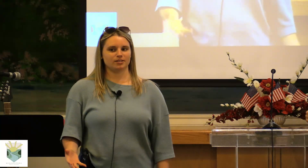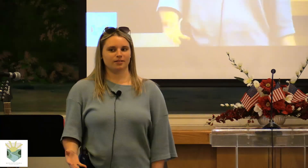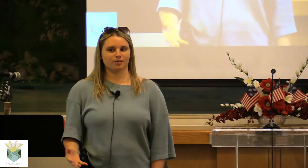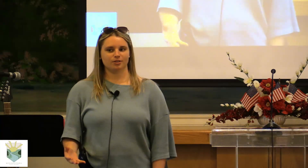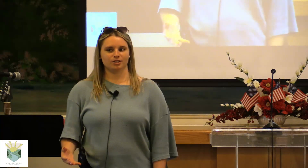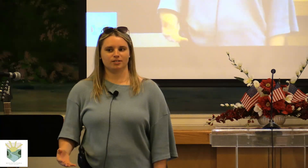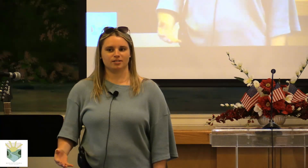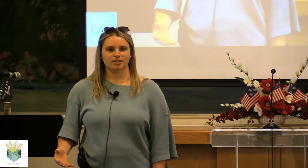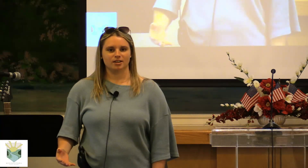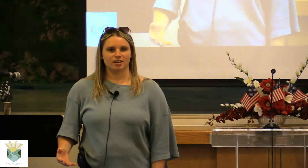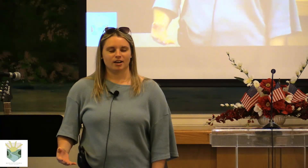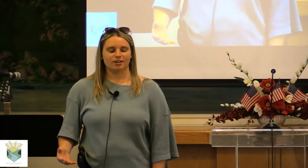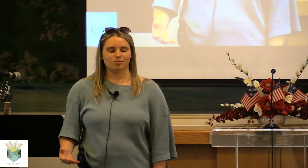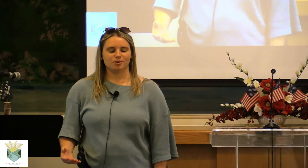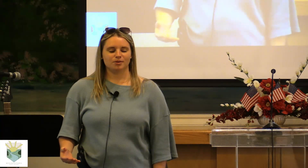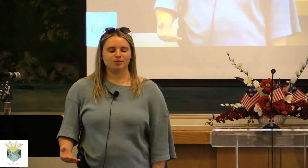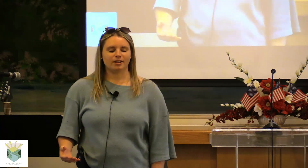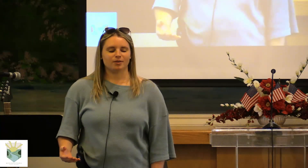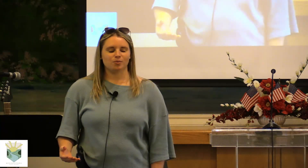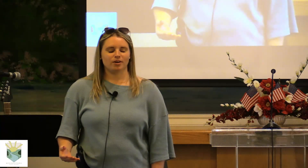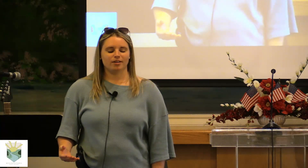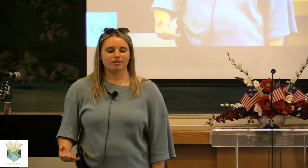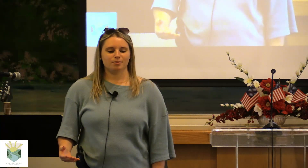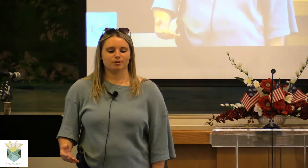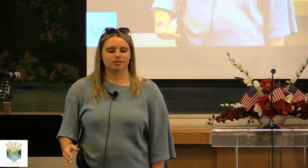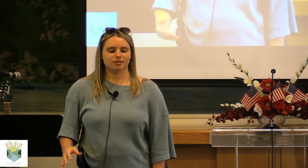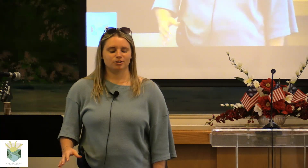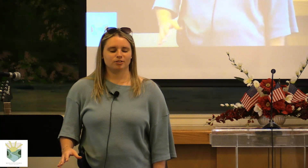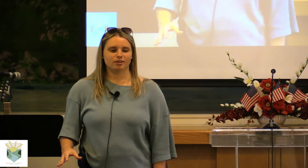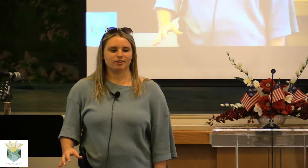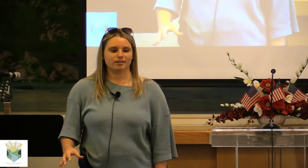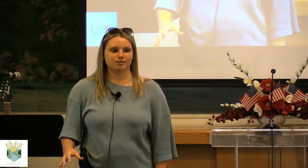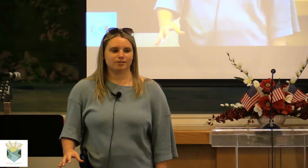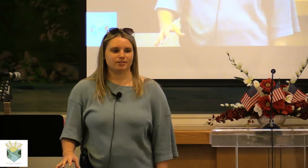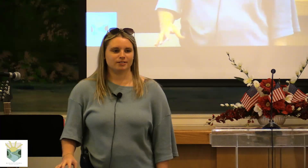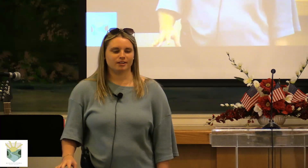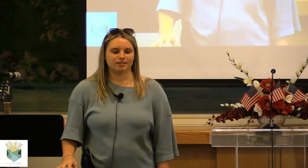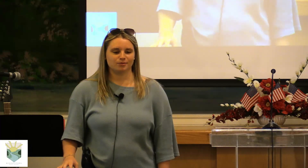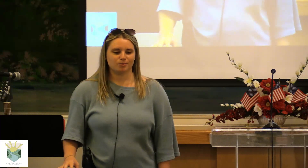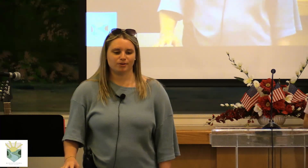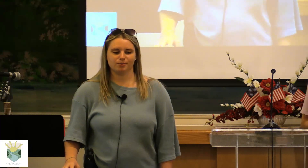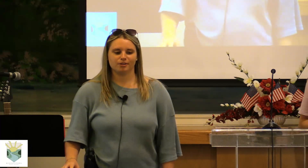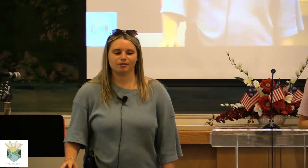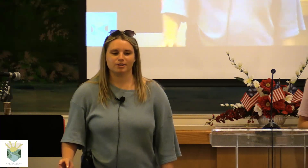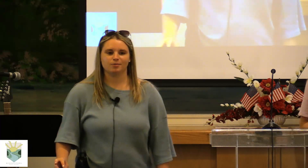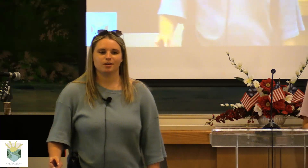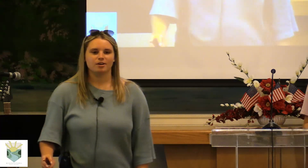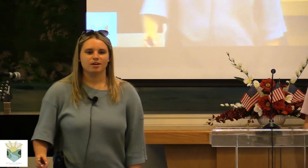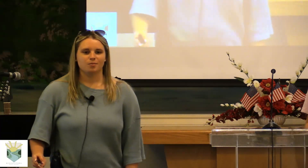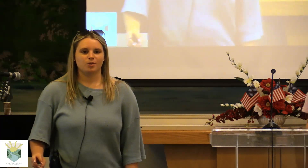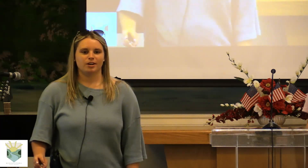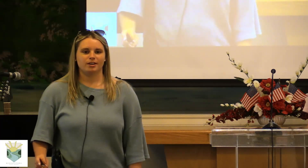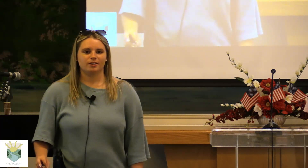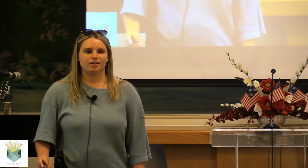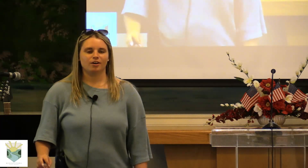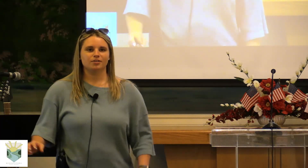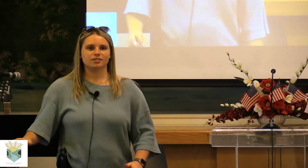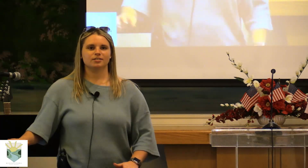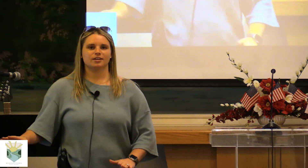language, I don't remember like what the percentages are. I learned this in class at one point a really long time ago. But obviously signs are